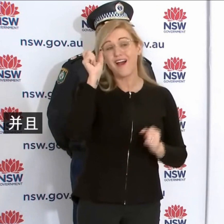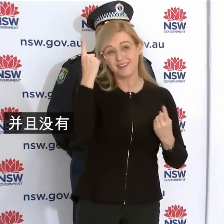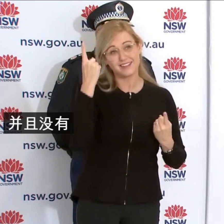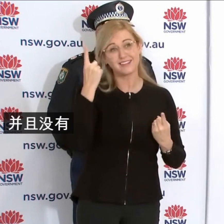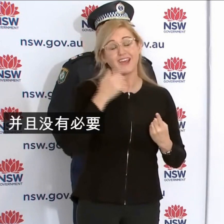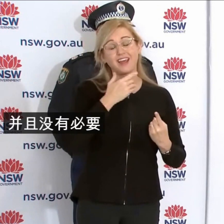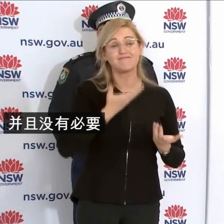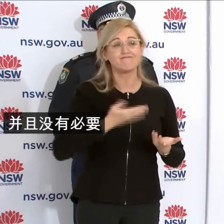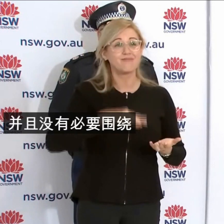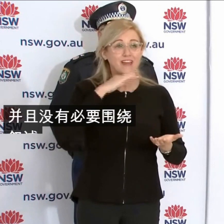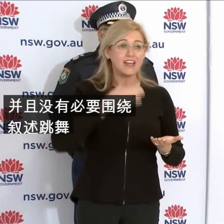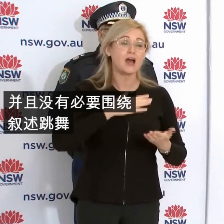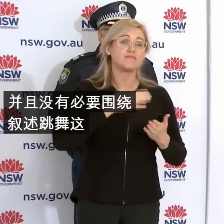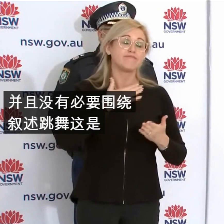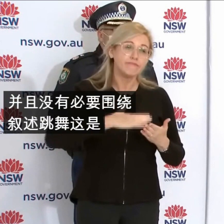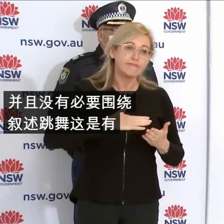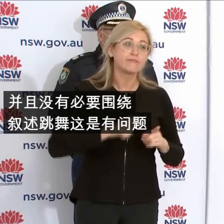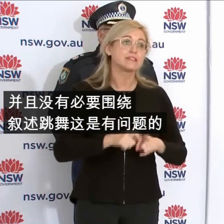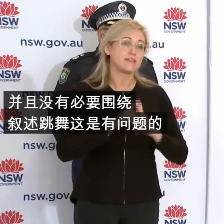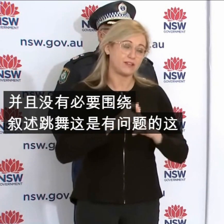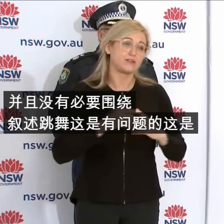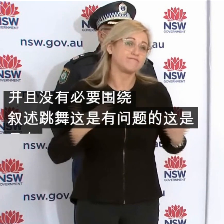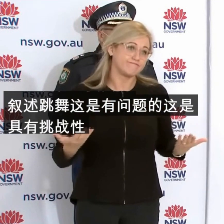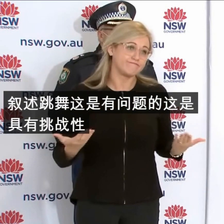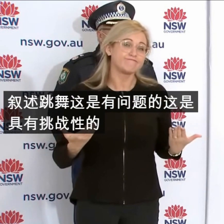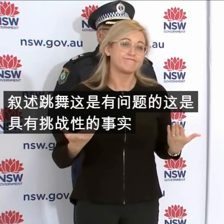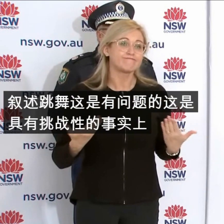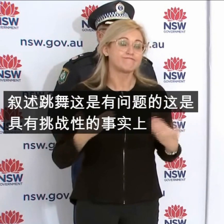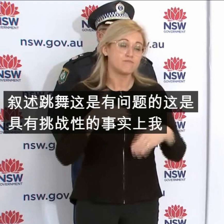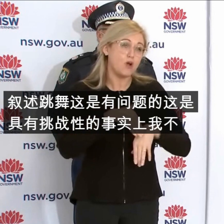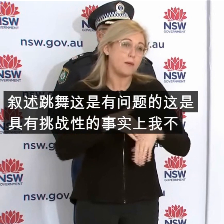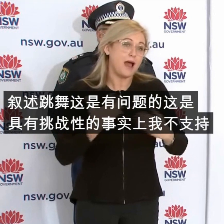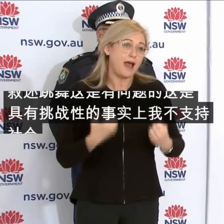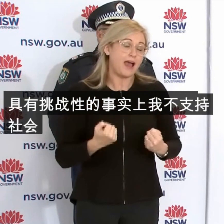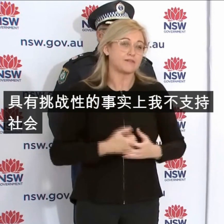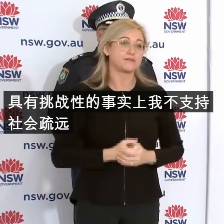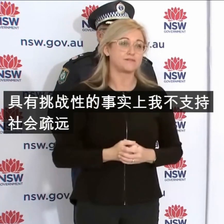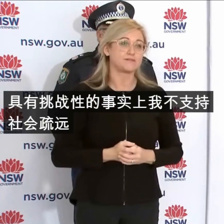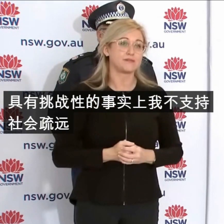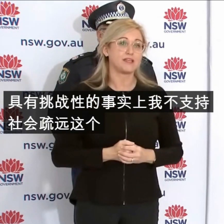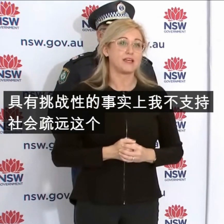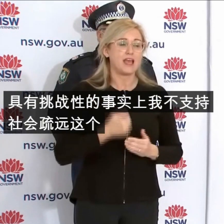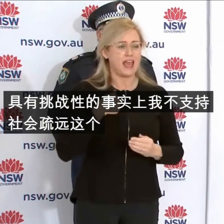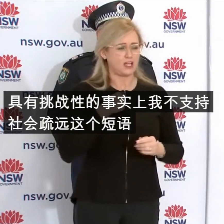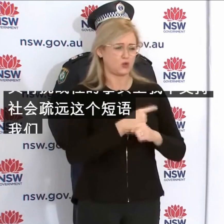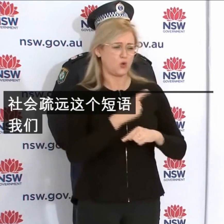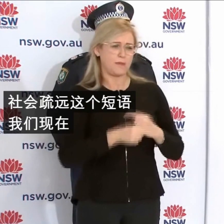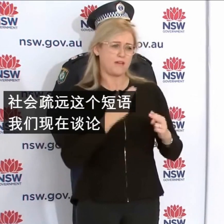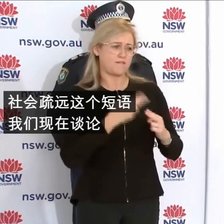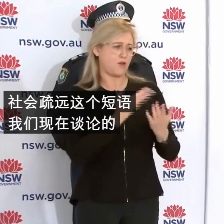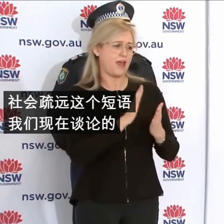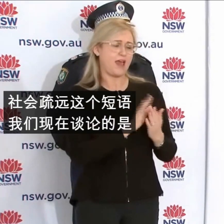and there's no point dancing around the narrative. It's problematic, it's challenging, and I don't support the phrase social distancing. As a